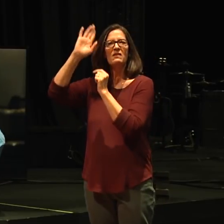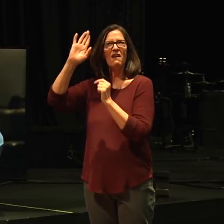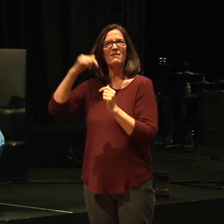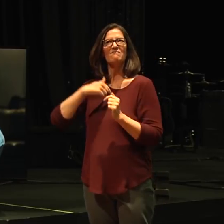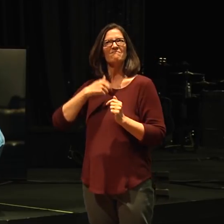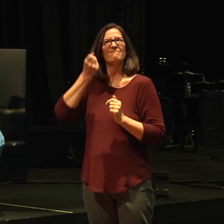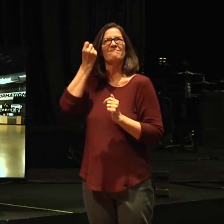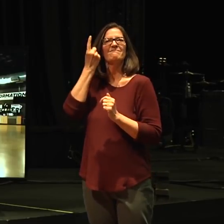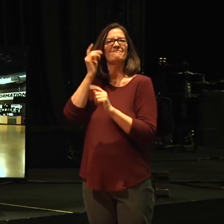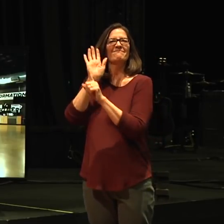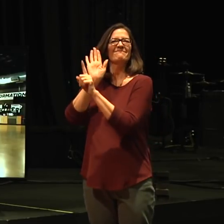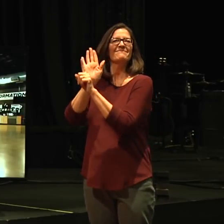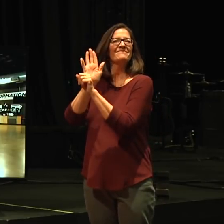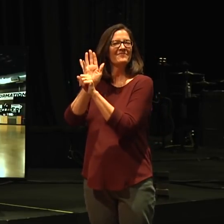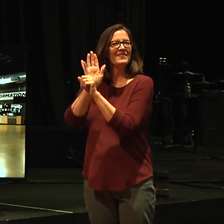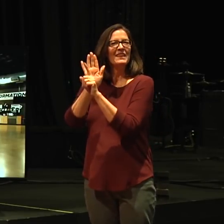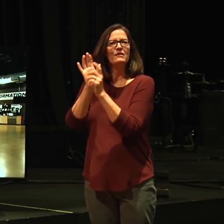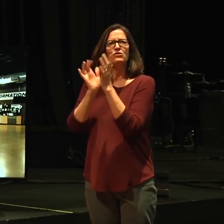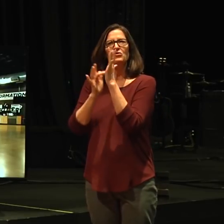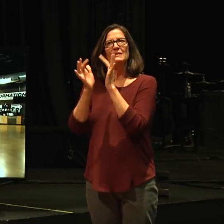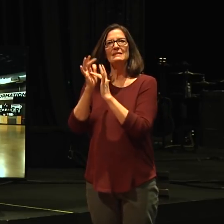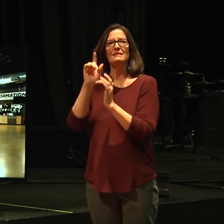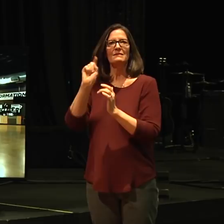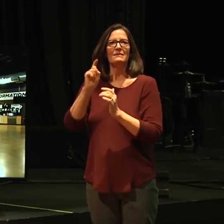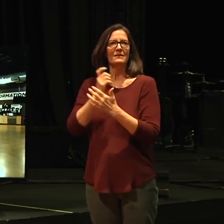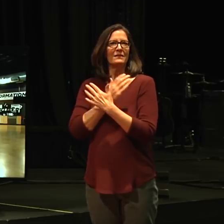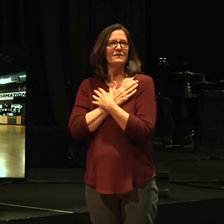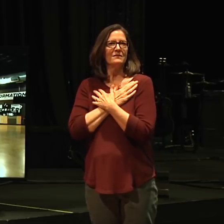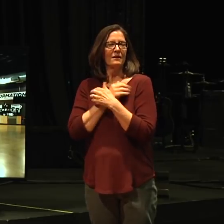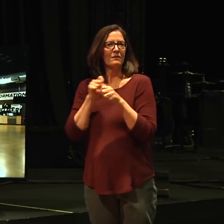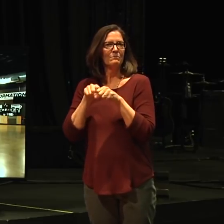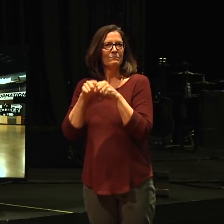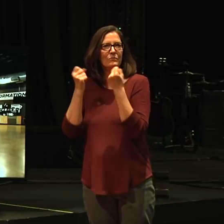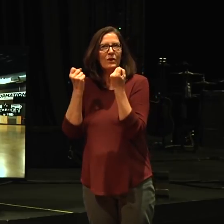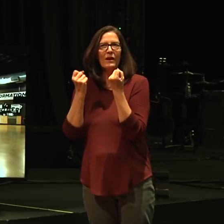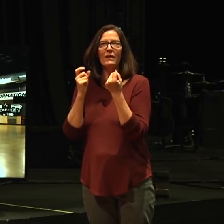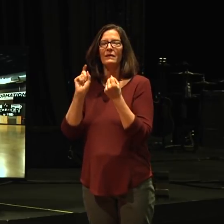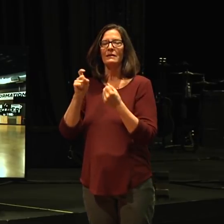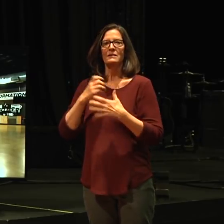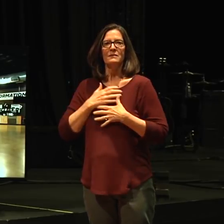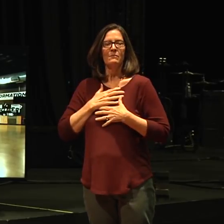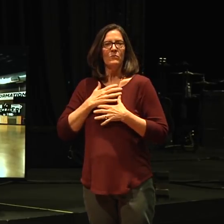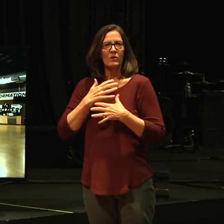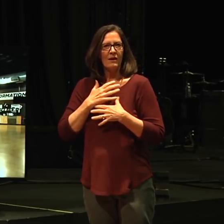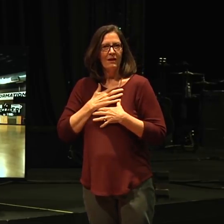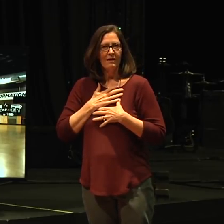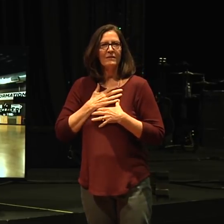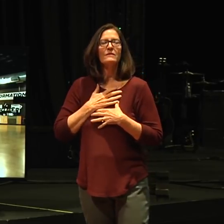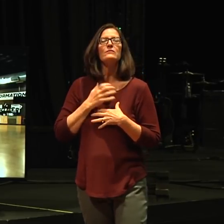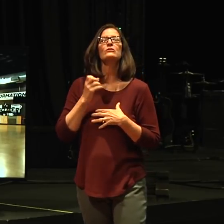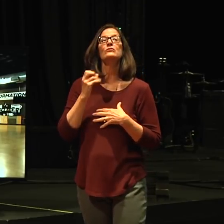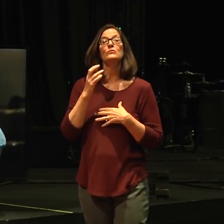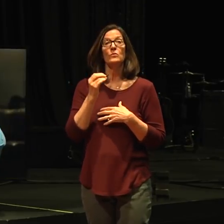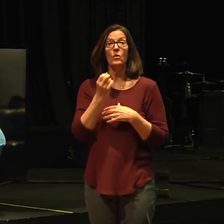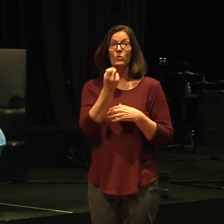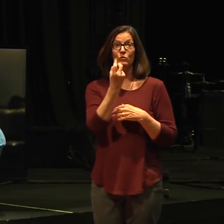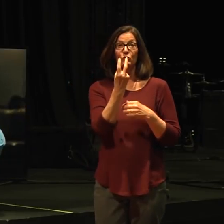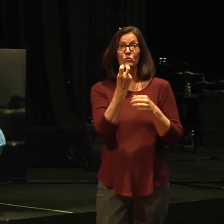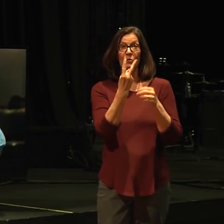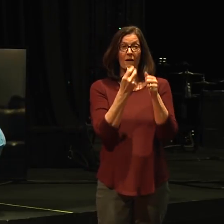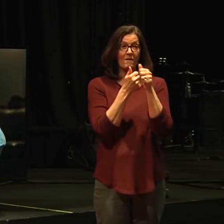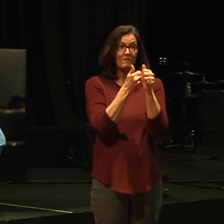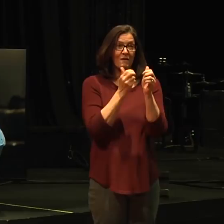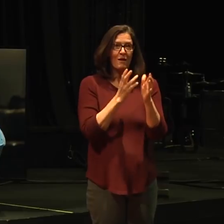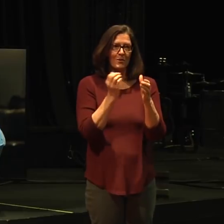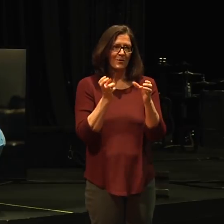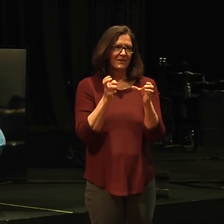words, Jesus needs a break. He just wants to take a breath. So they get in the boat and